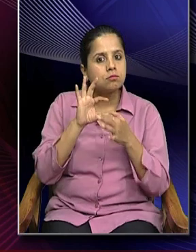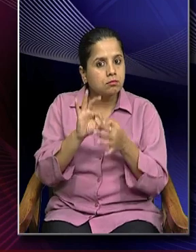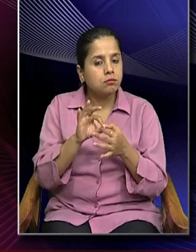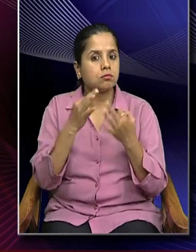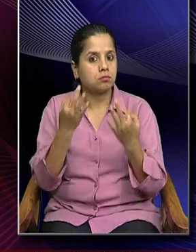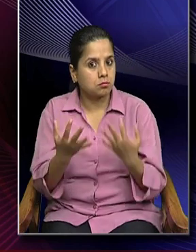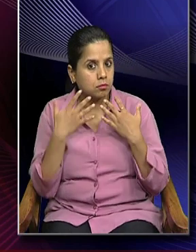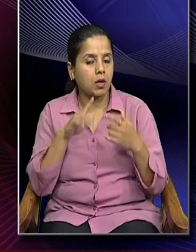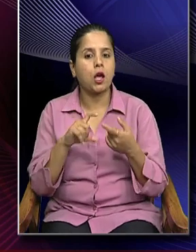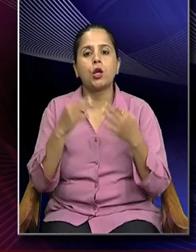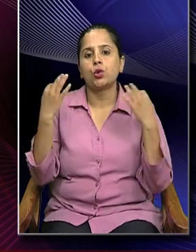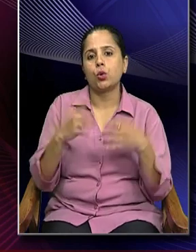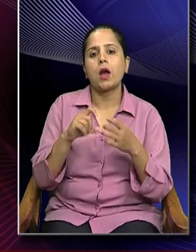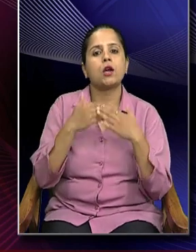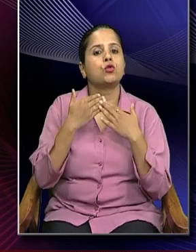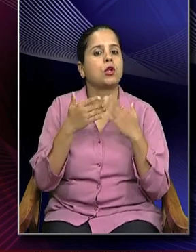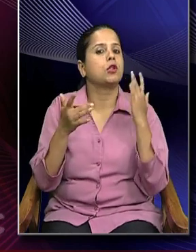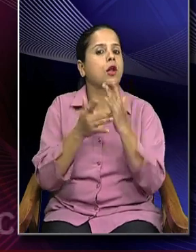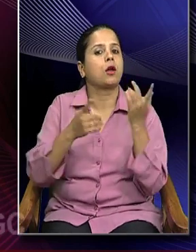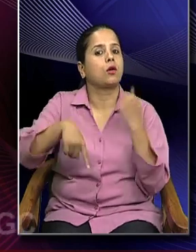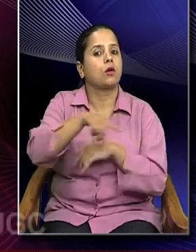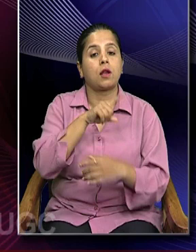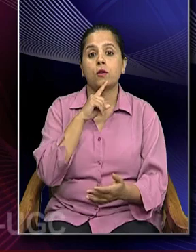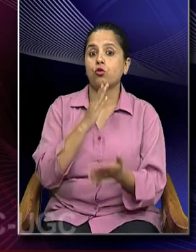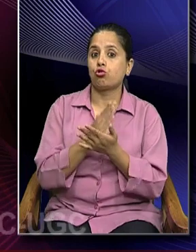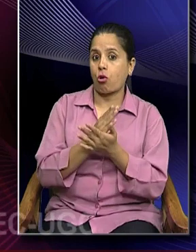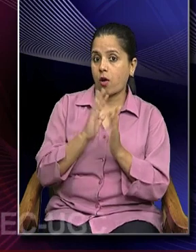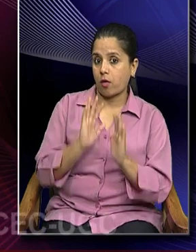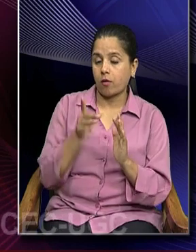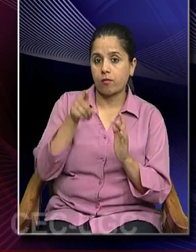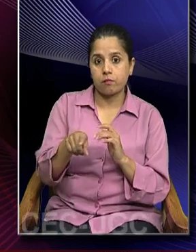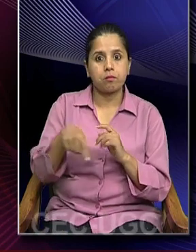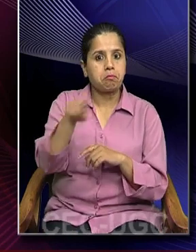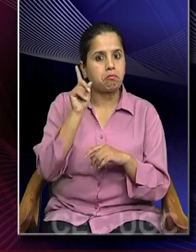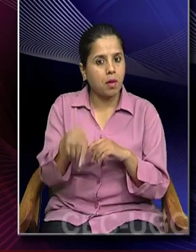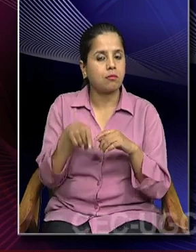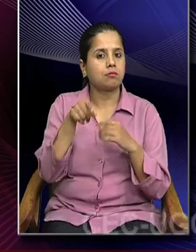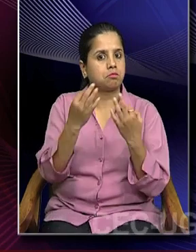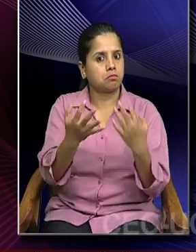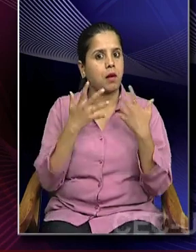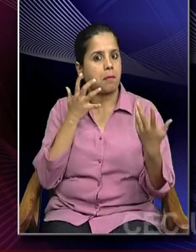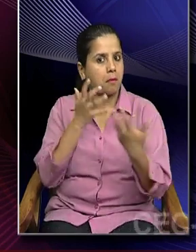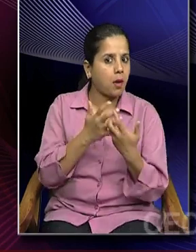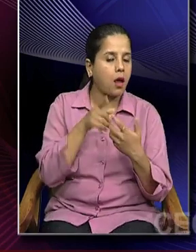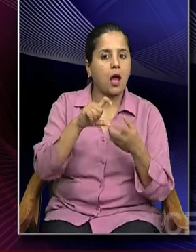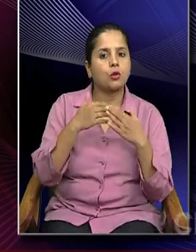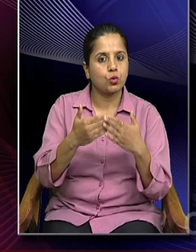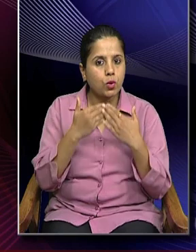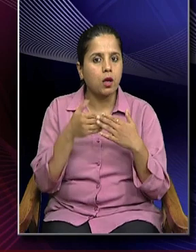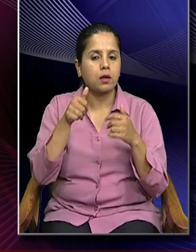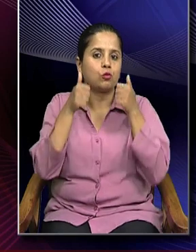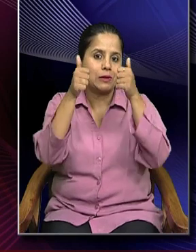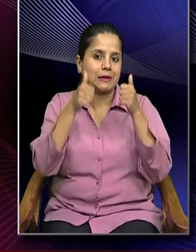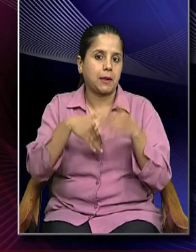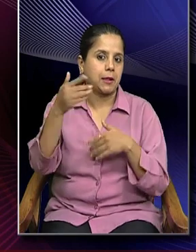new educational technologies and ensuring that they meet the desired educational